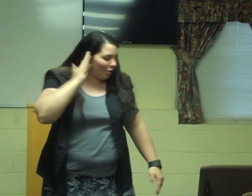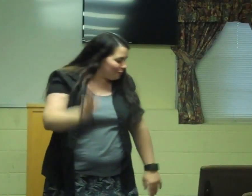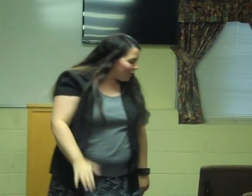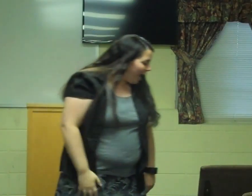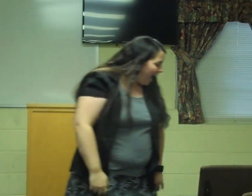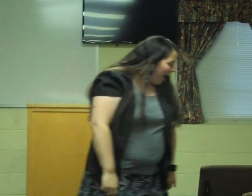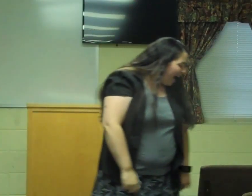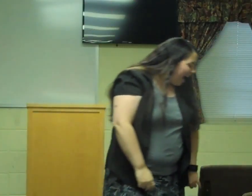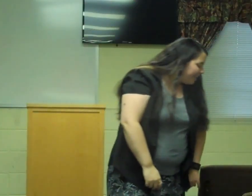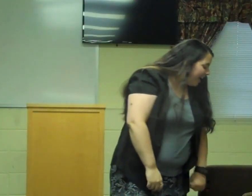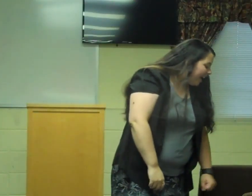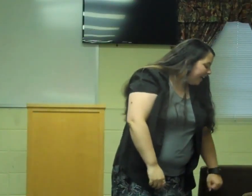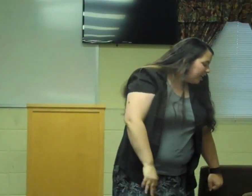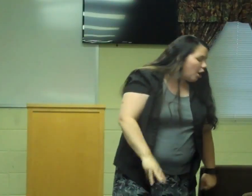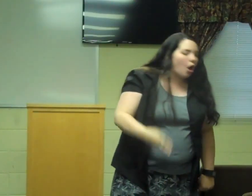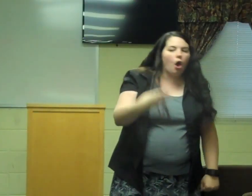know. And then